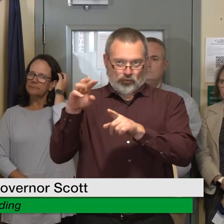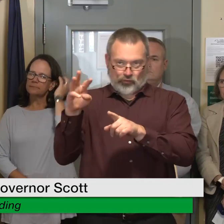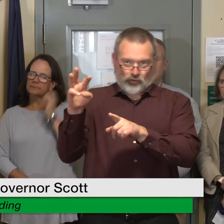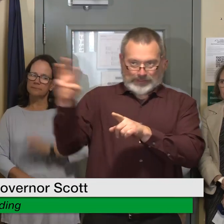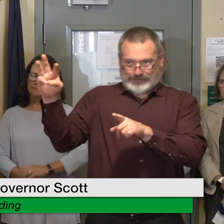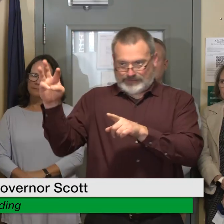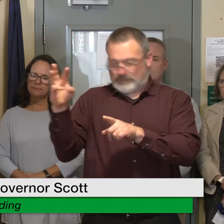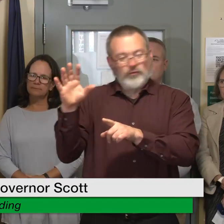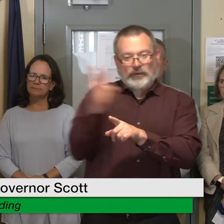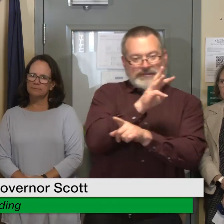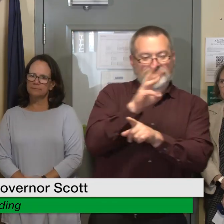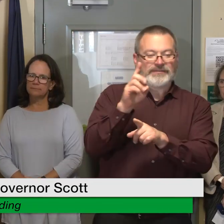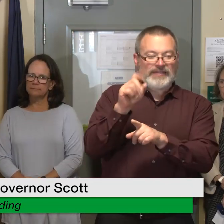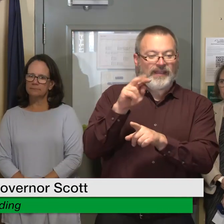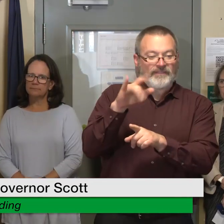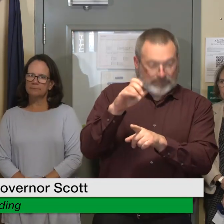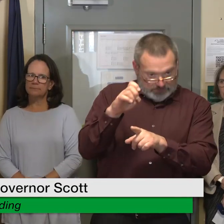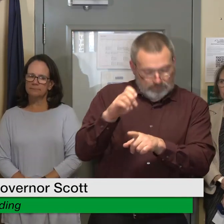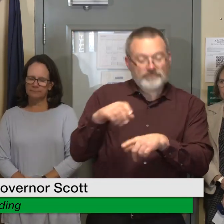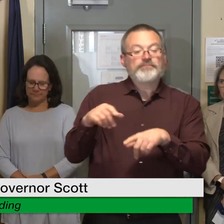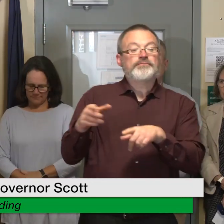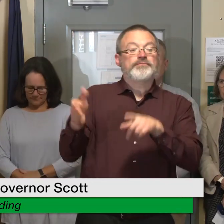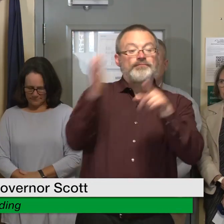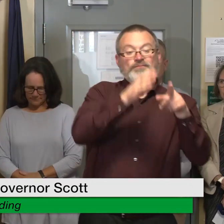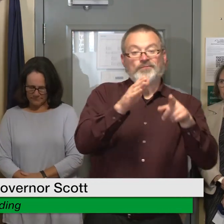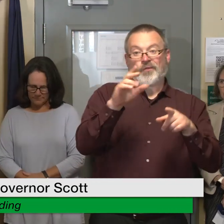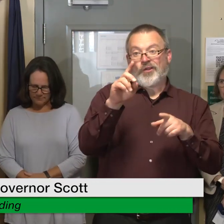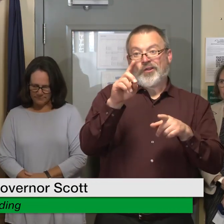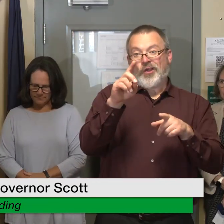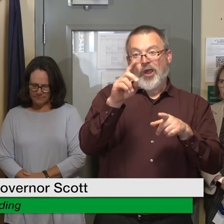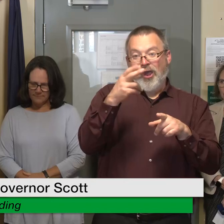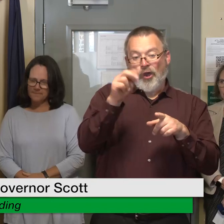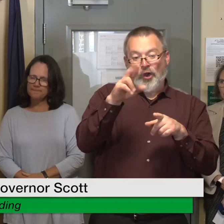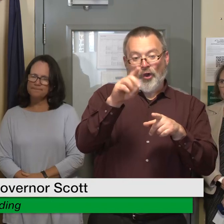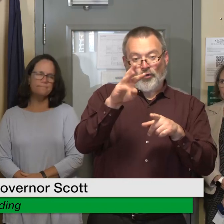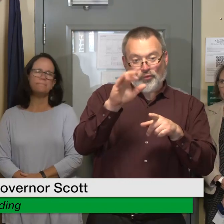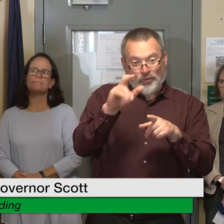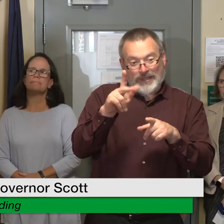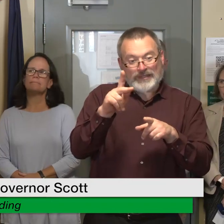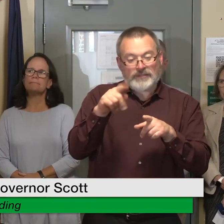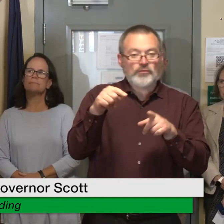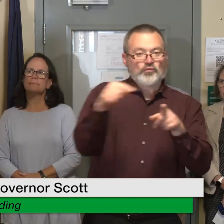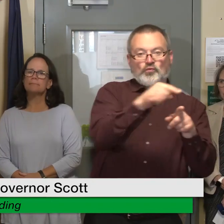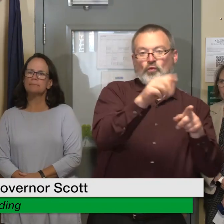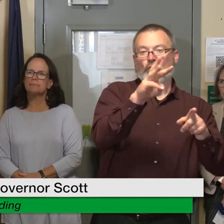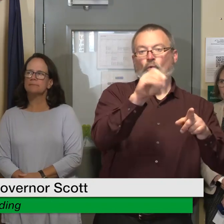the Hardwick Trailhead to Wolcott Trailhead.